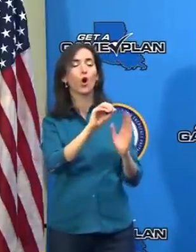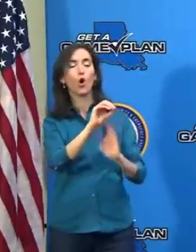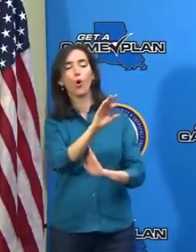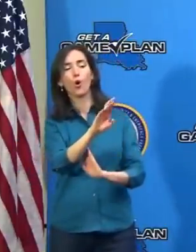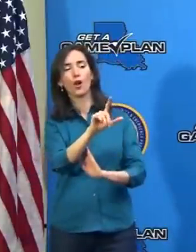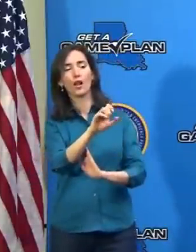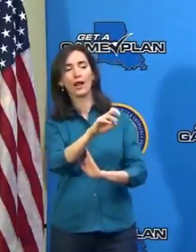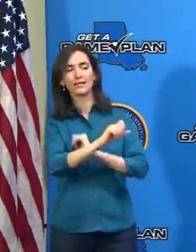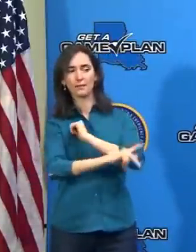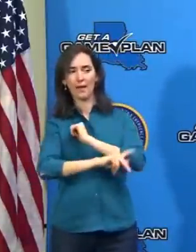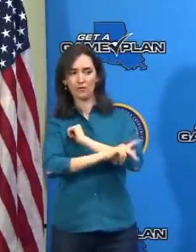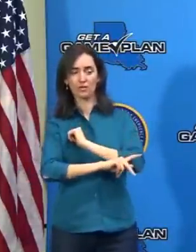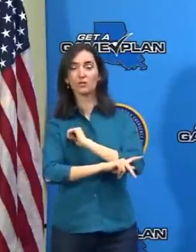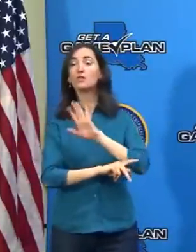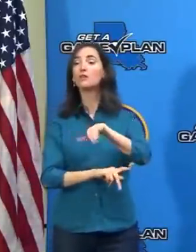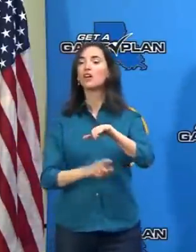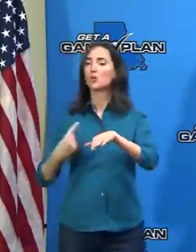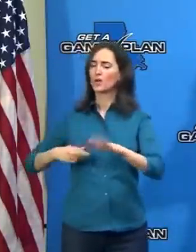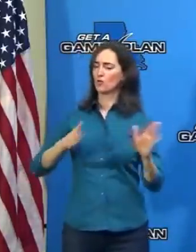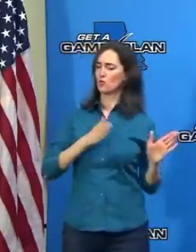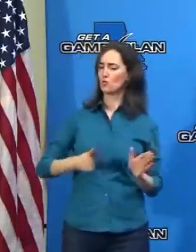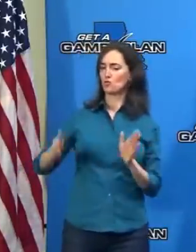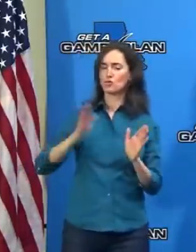sophisticated way of doing it, and